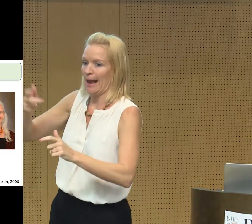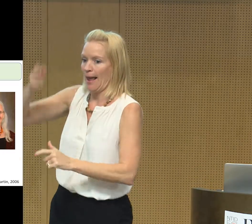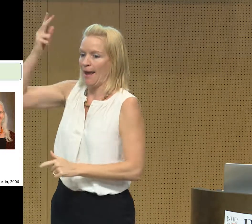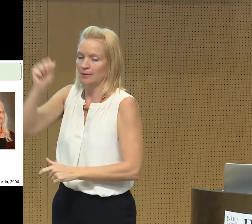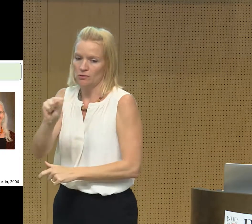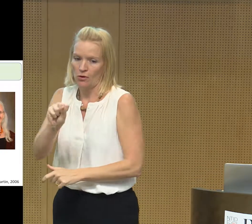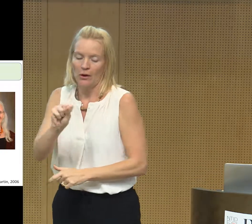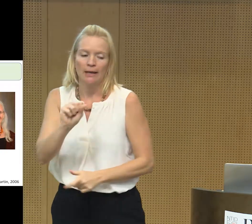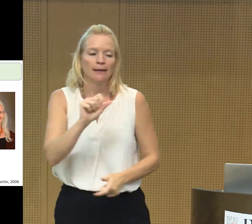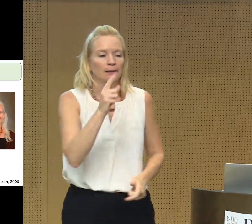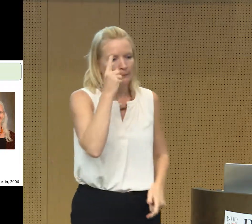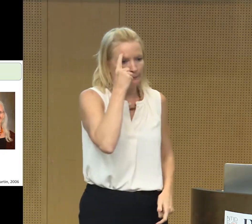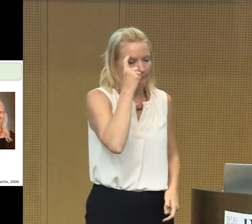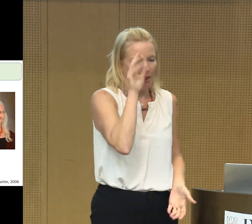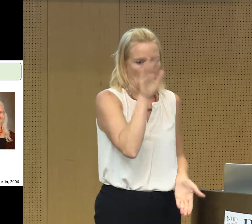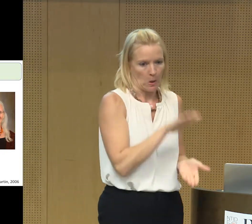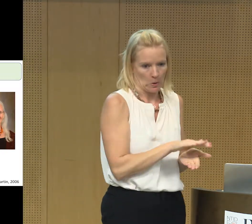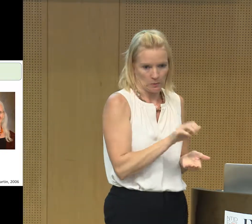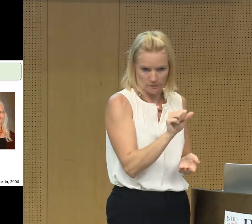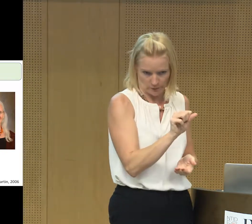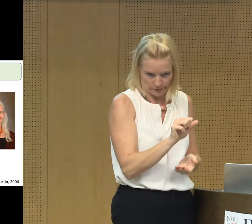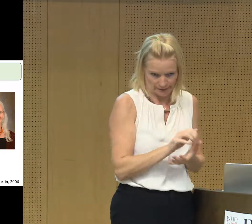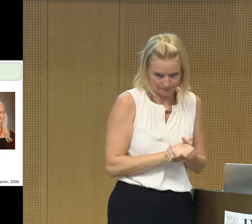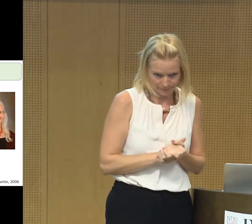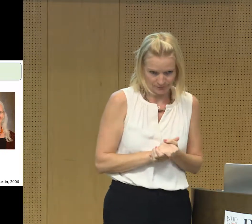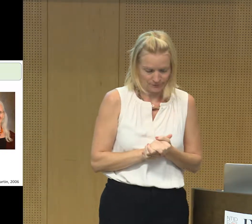Right? So the sign for day is a high sonority word.